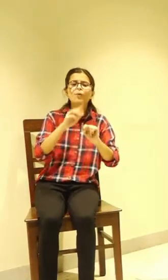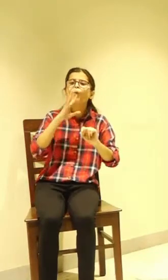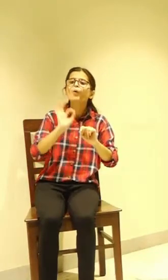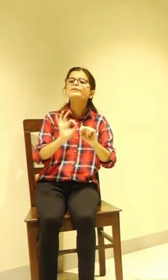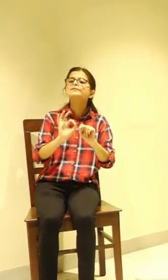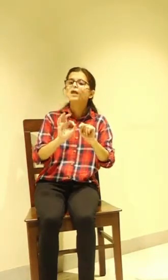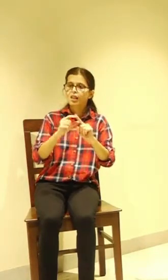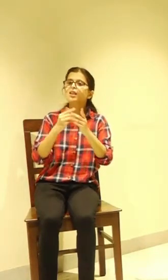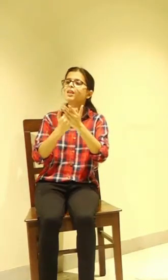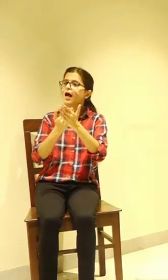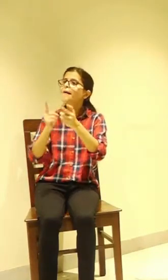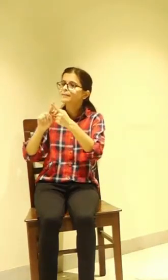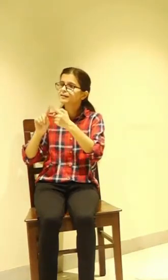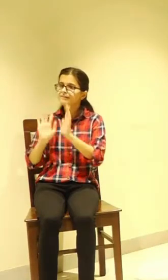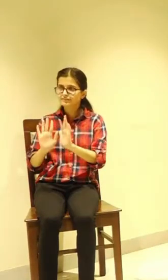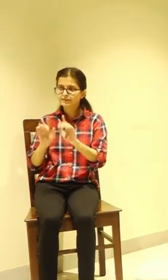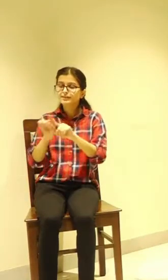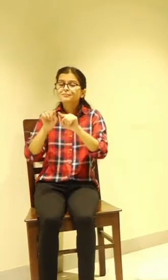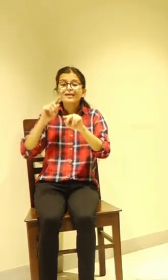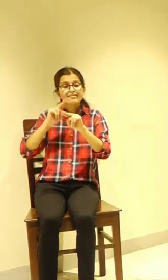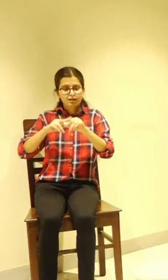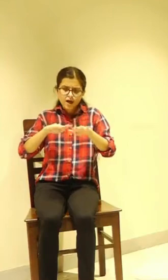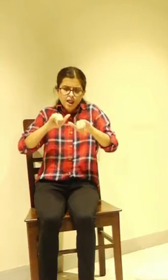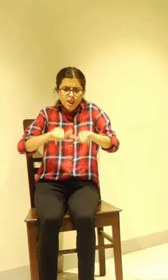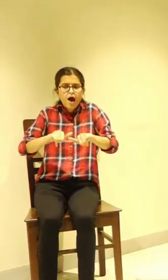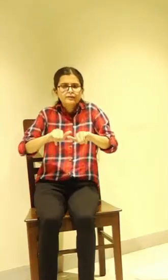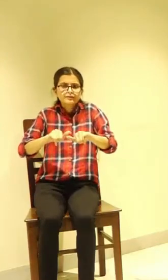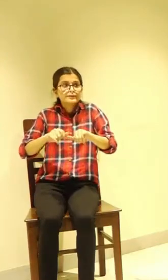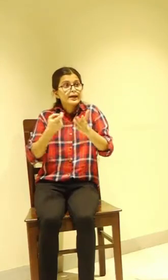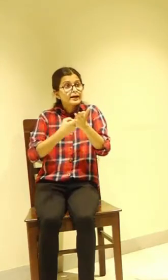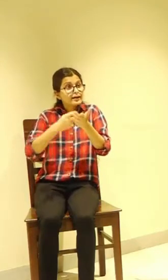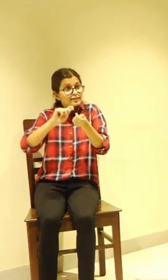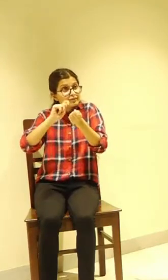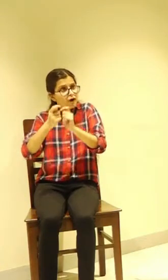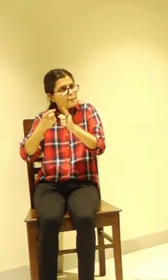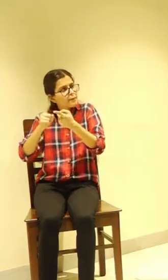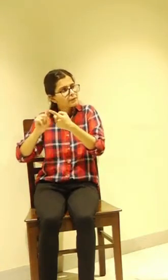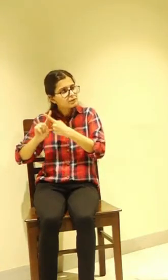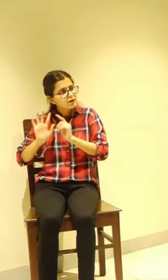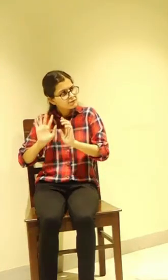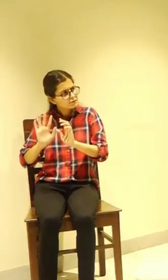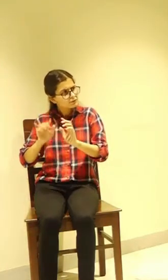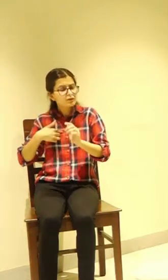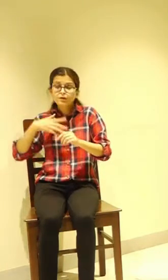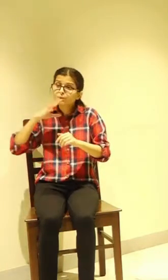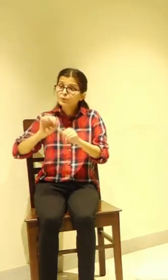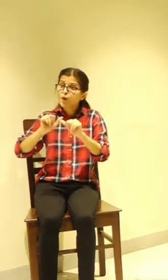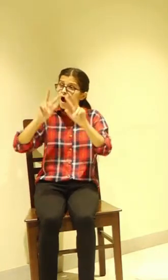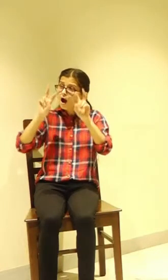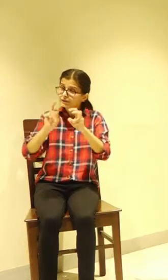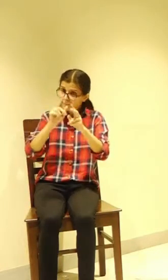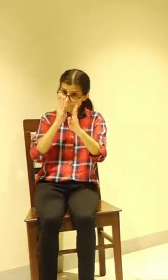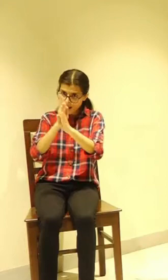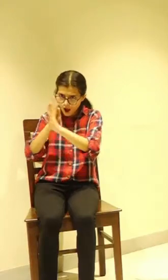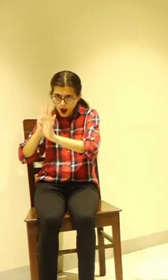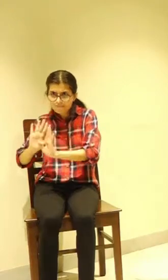they struck down laws on relating to land reform, even though the original intent was that these particular articles are sufficient for